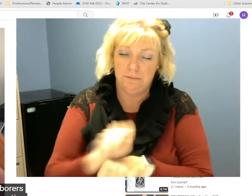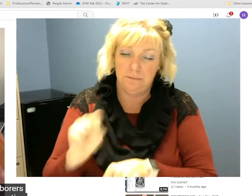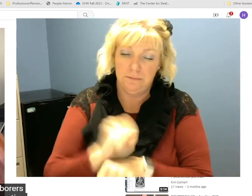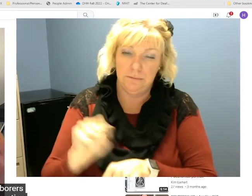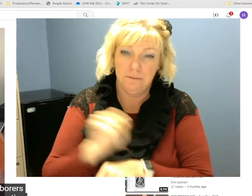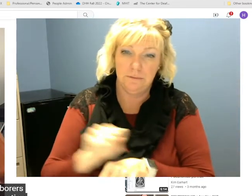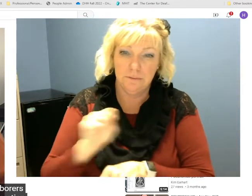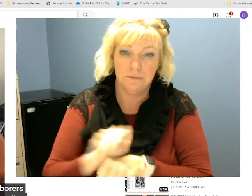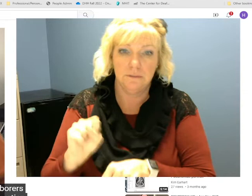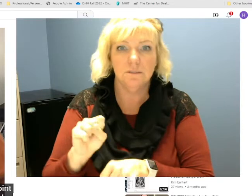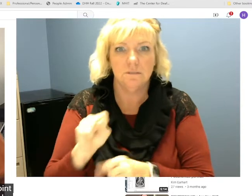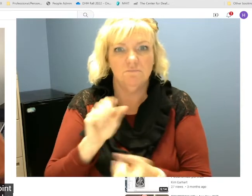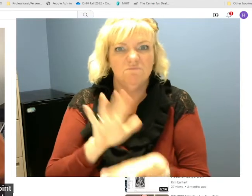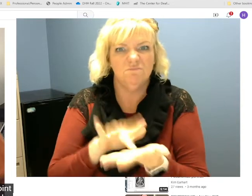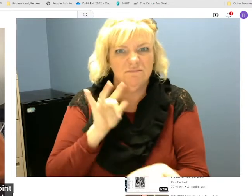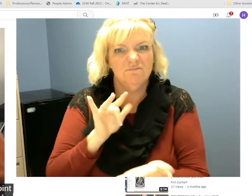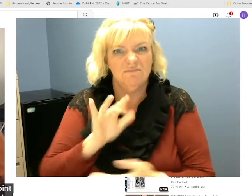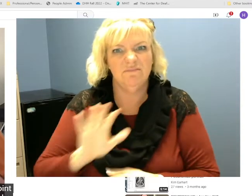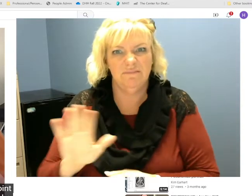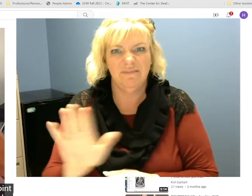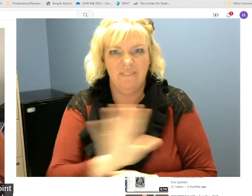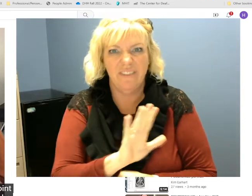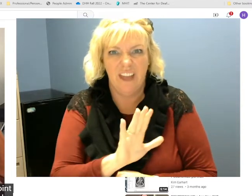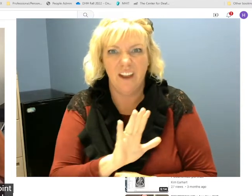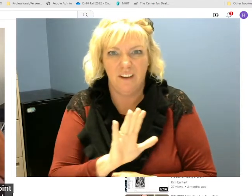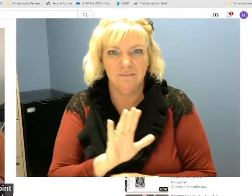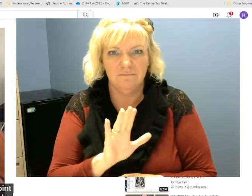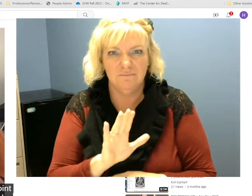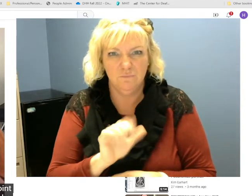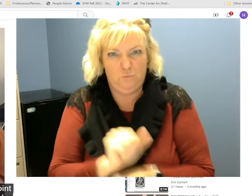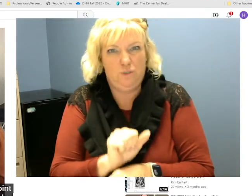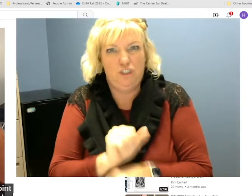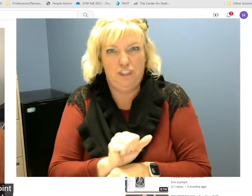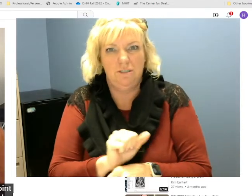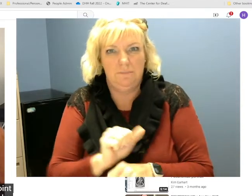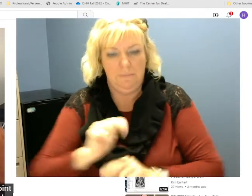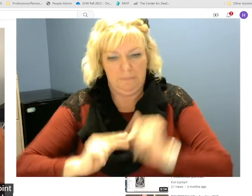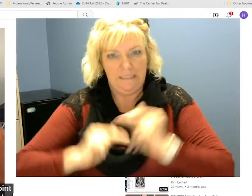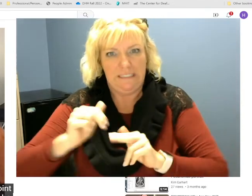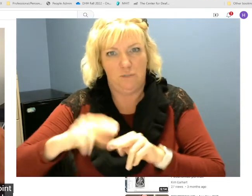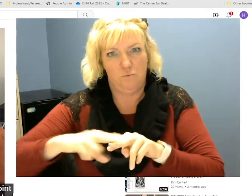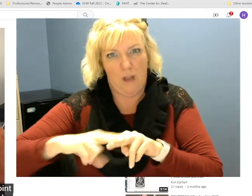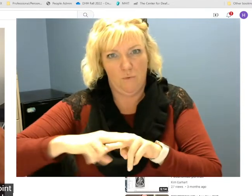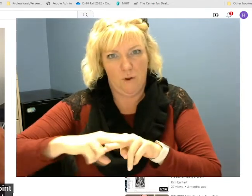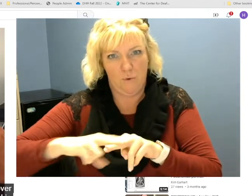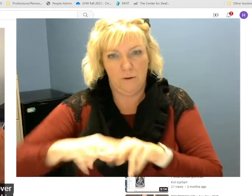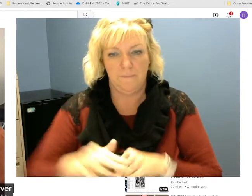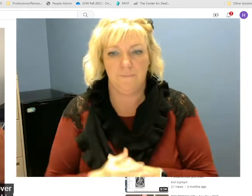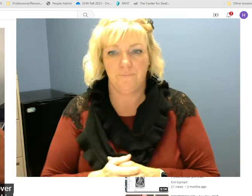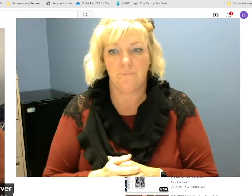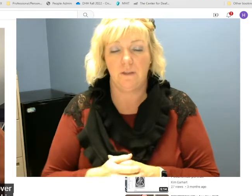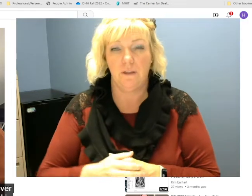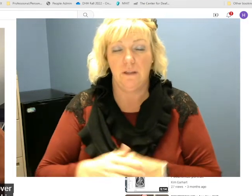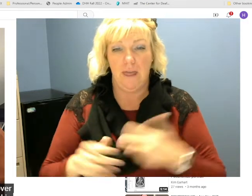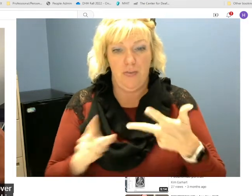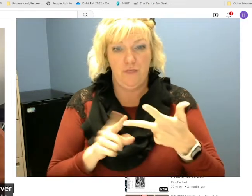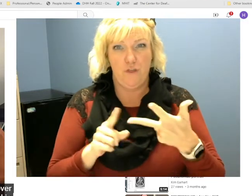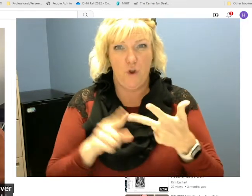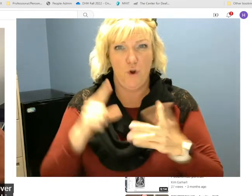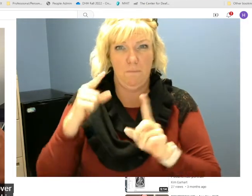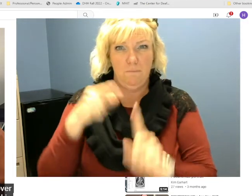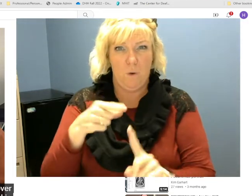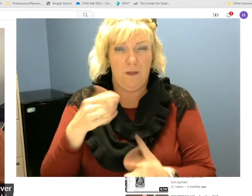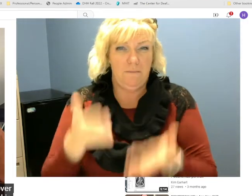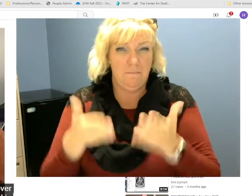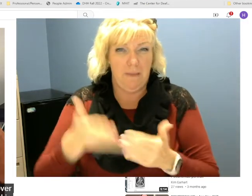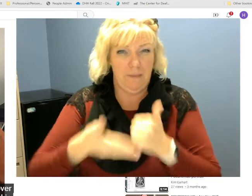were exploited through the construction of the railroad. But the third point that's on there, I think it might be helpful if I just kind of talk it over with you a